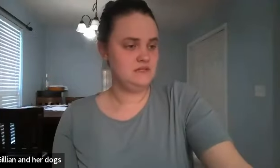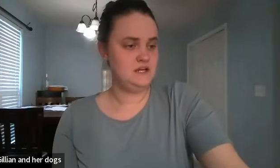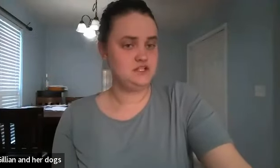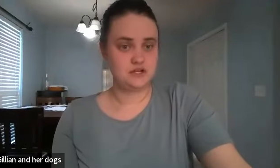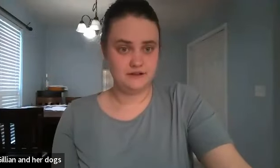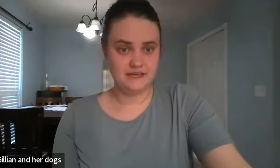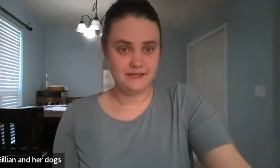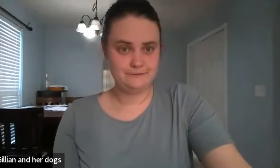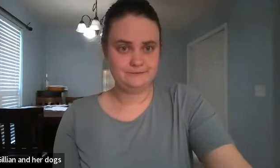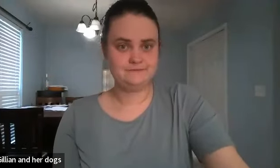Turkey,